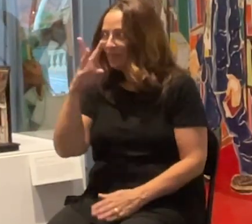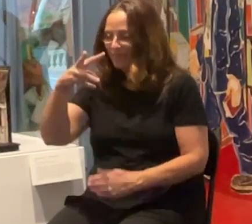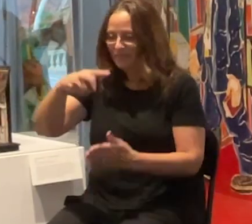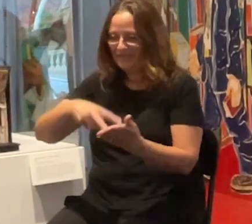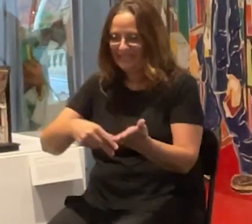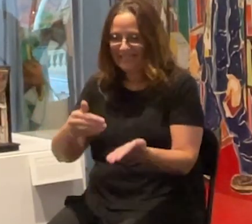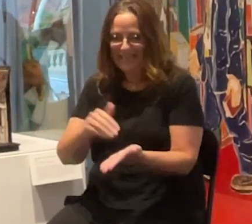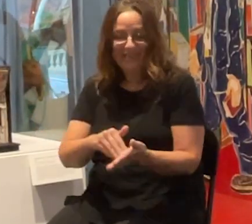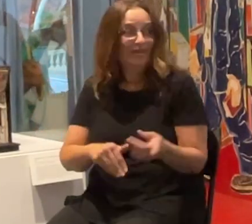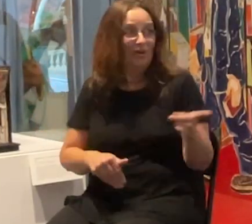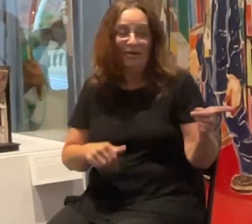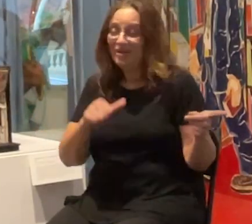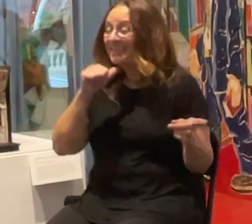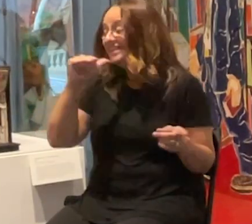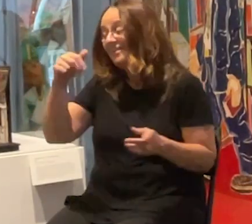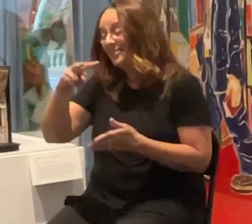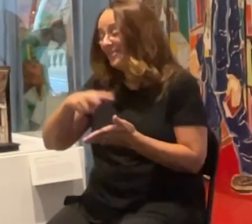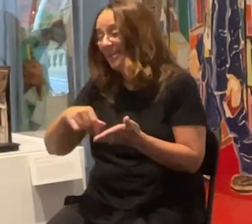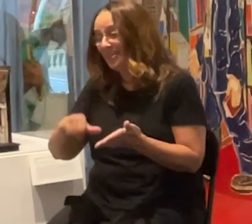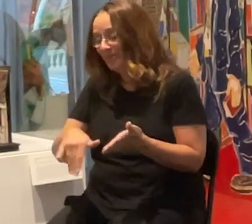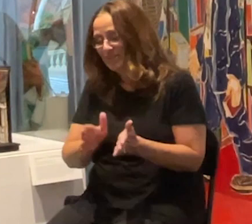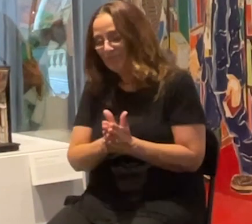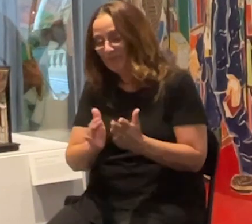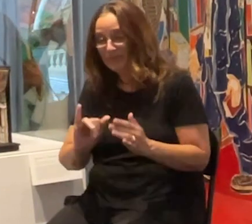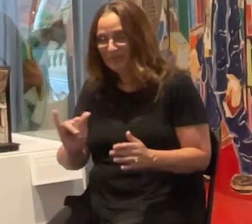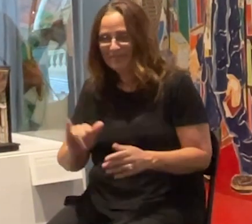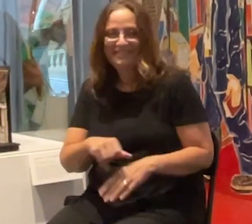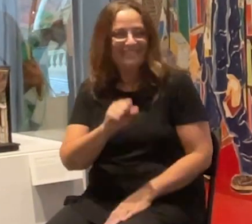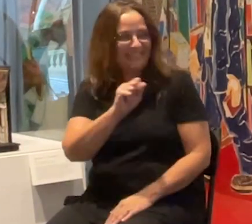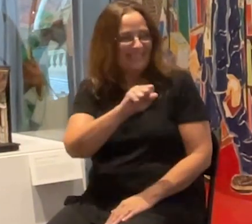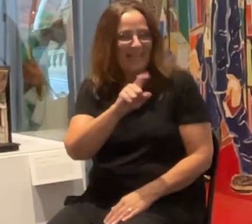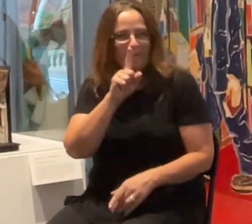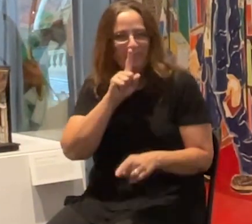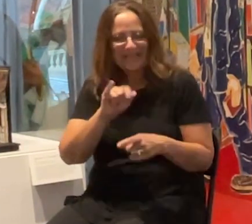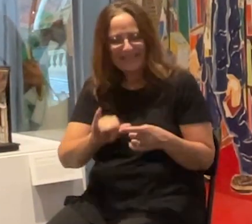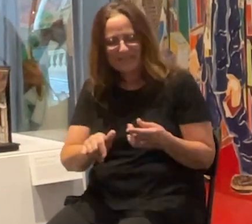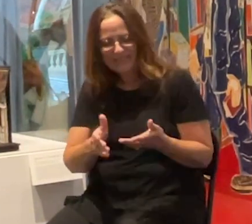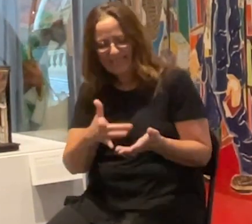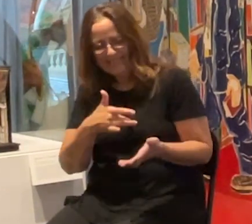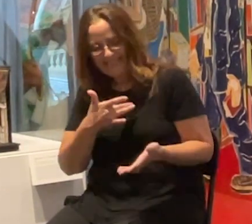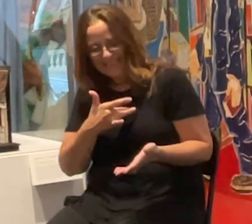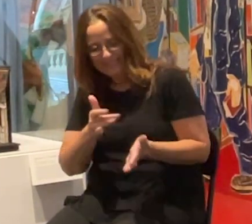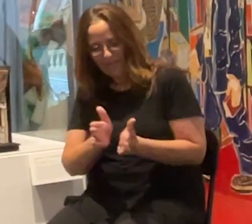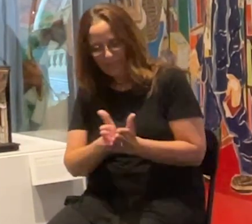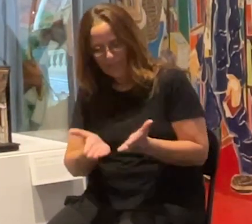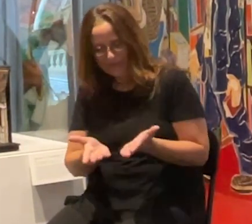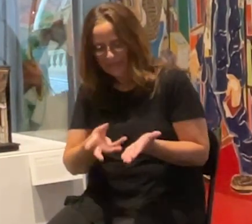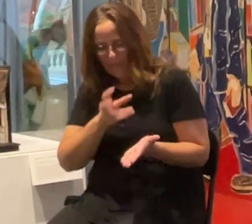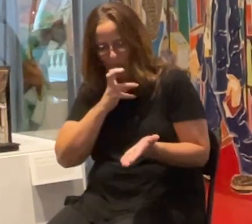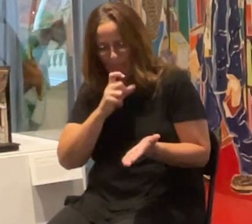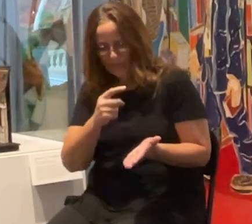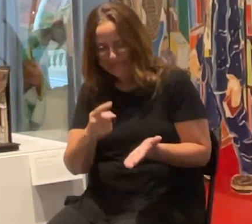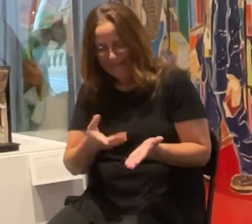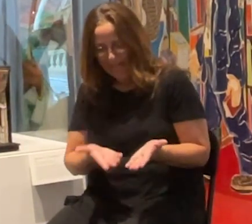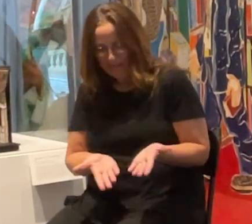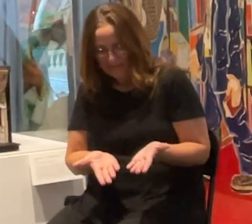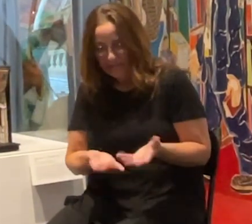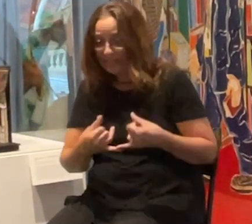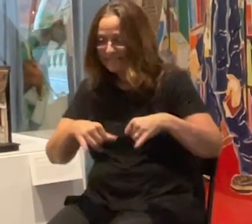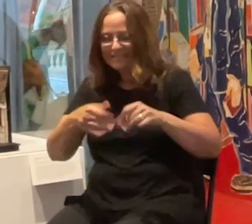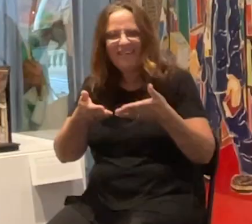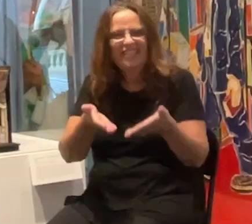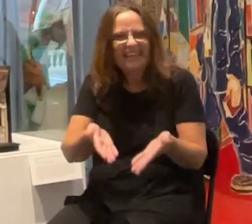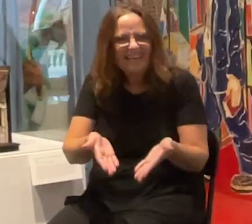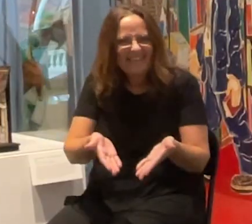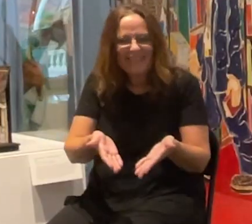again. Or ever read. So there's a sense of their obsolescence in a way, and they're kind of like, they're still there, even